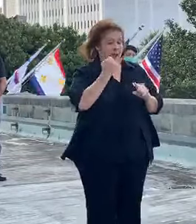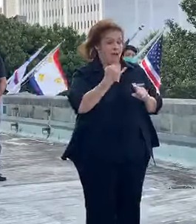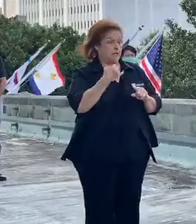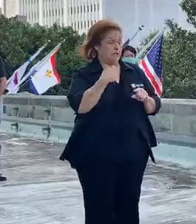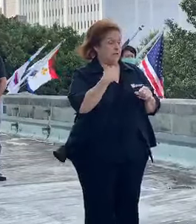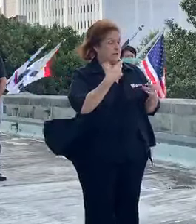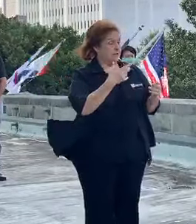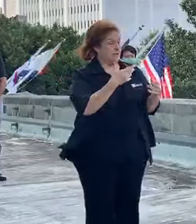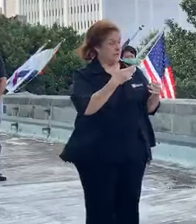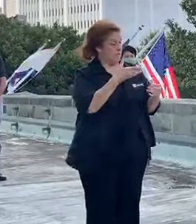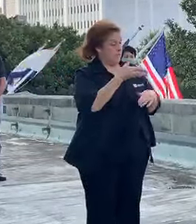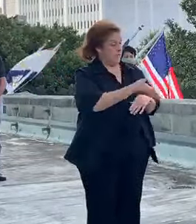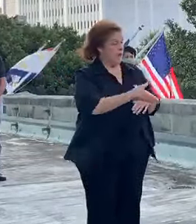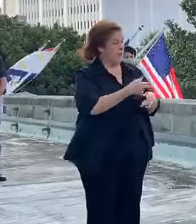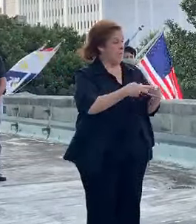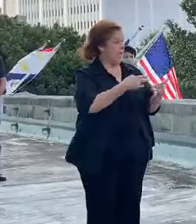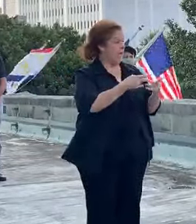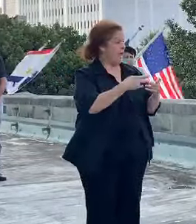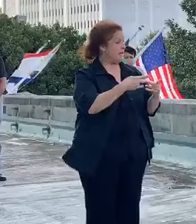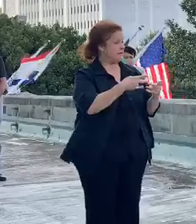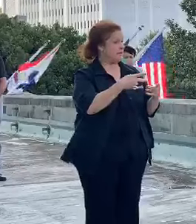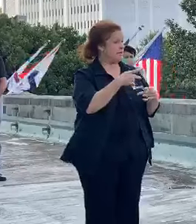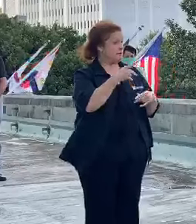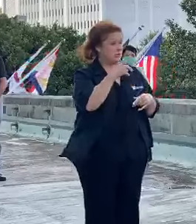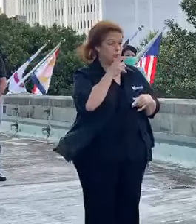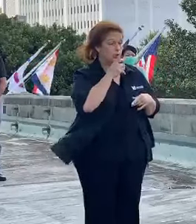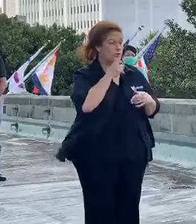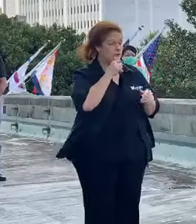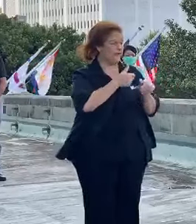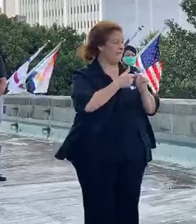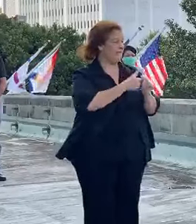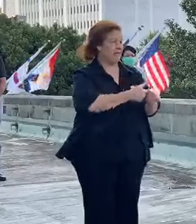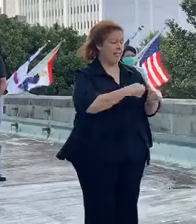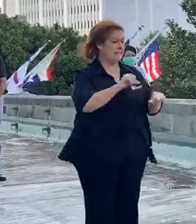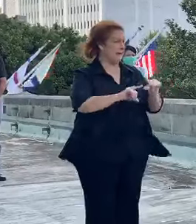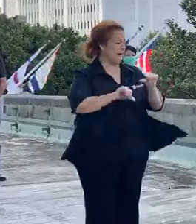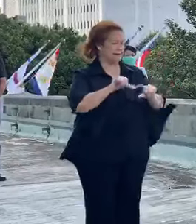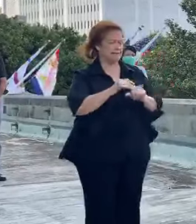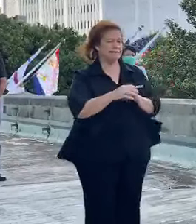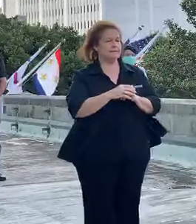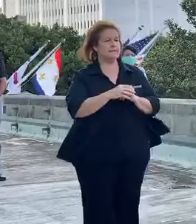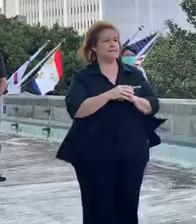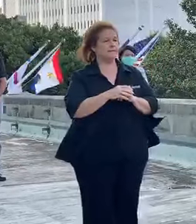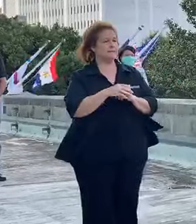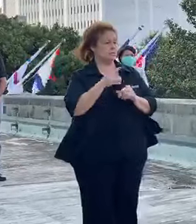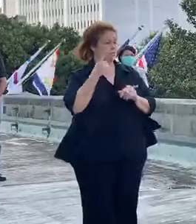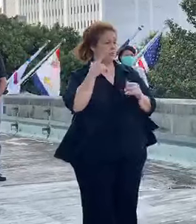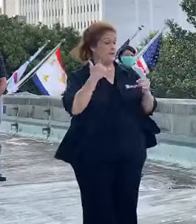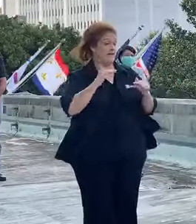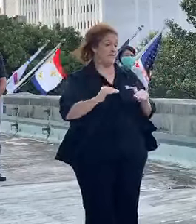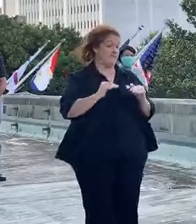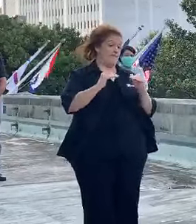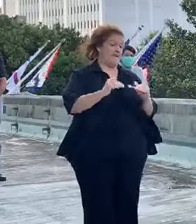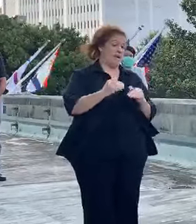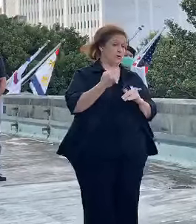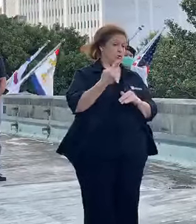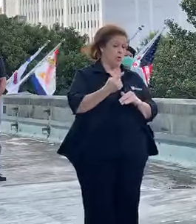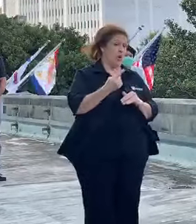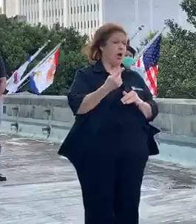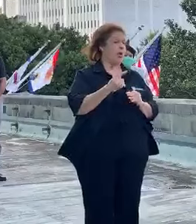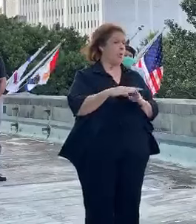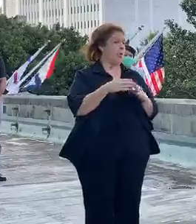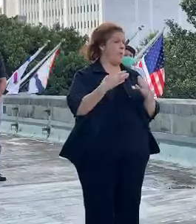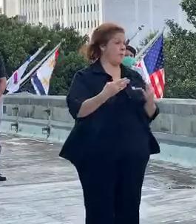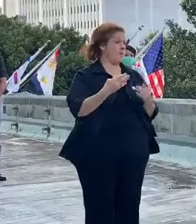with a person who is running afoul of simple science. You've heard the phase 1 reopening plan